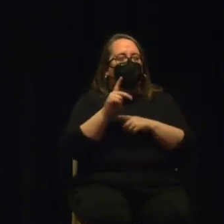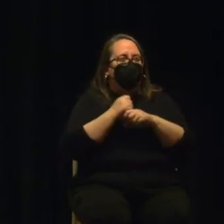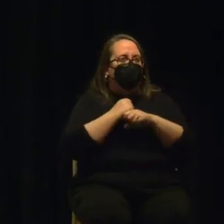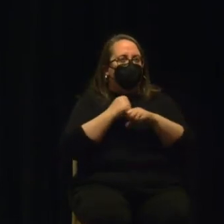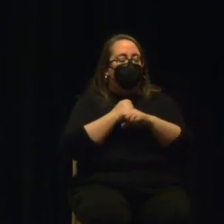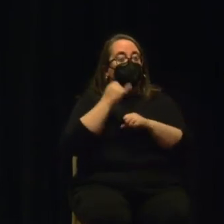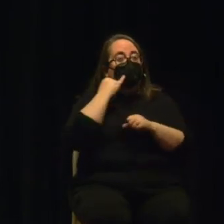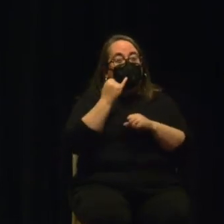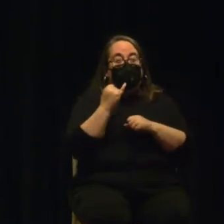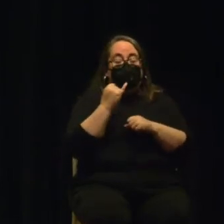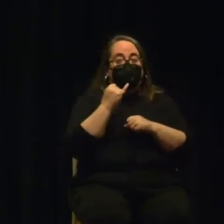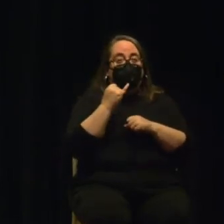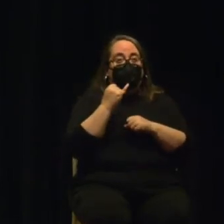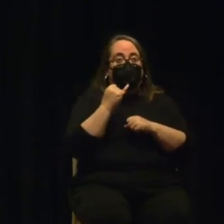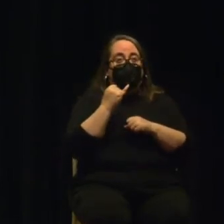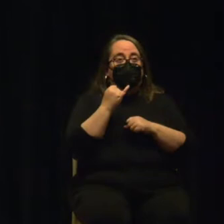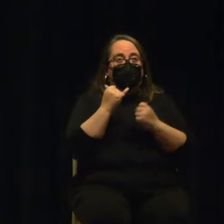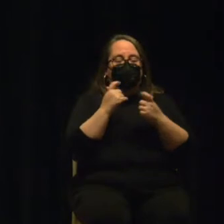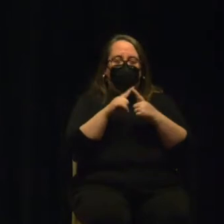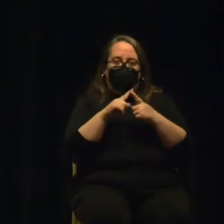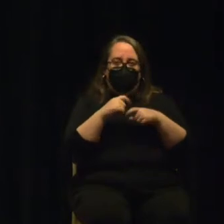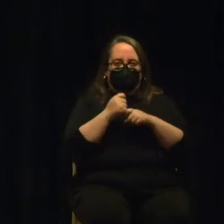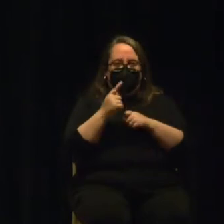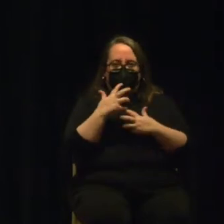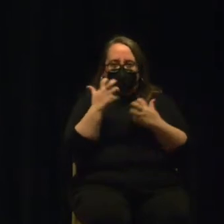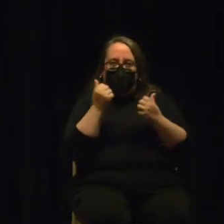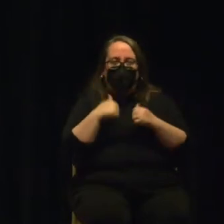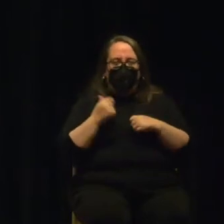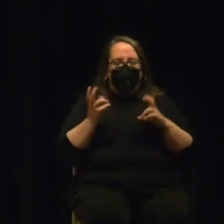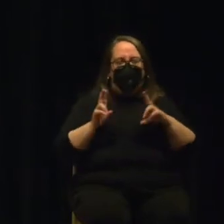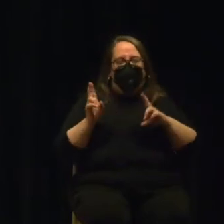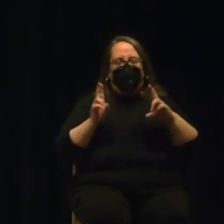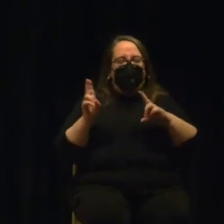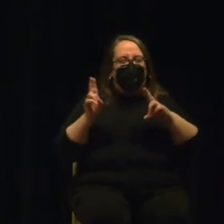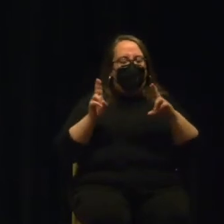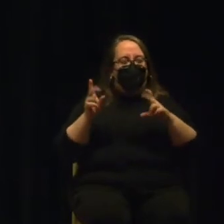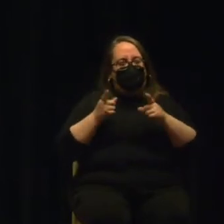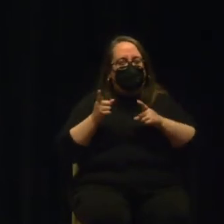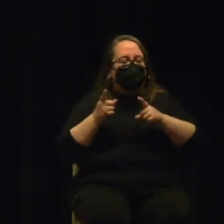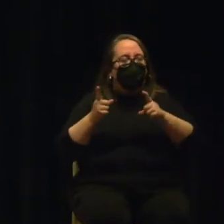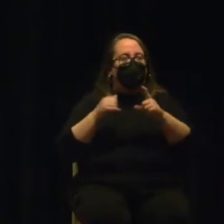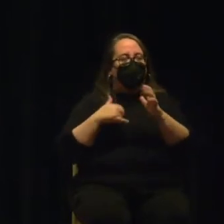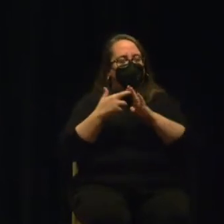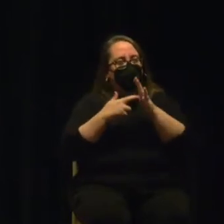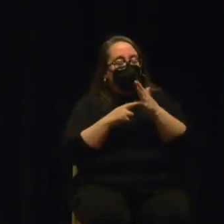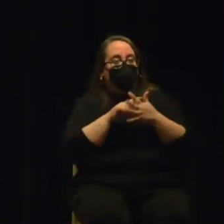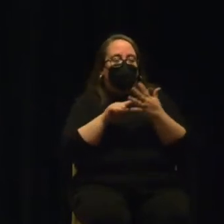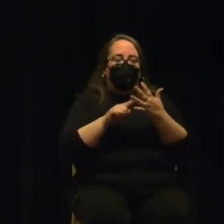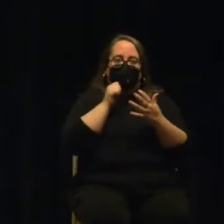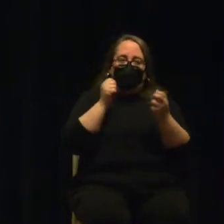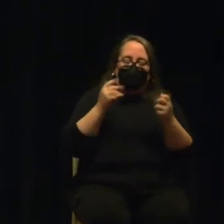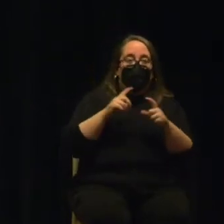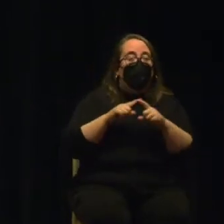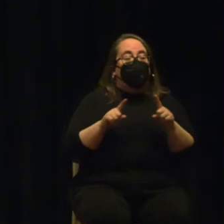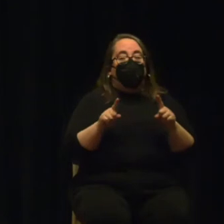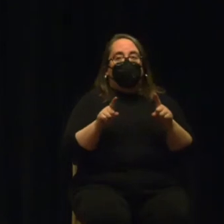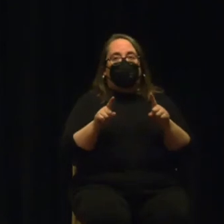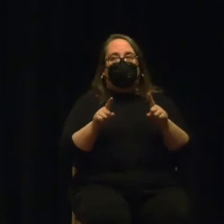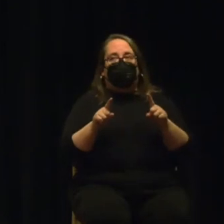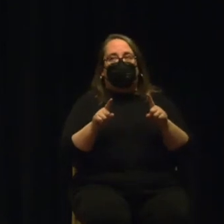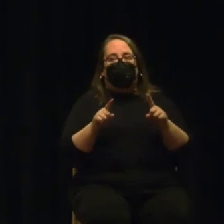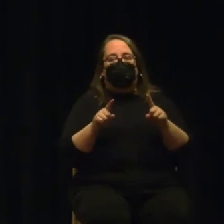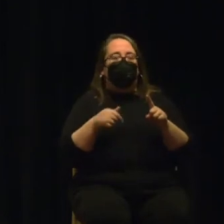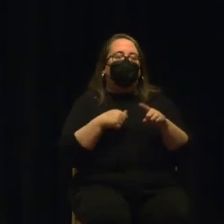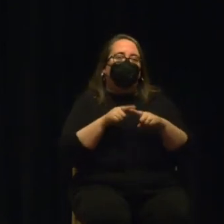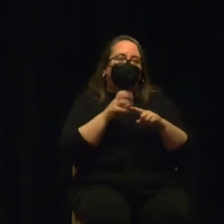if you talked, you know, you try to get your opponent angry by talking things, and there were rules to it. Not a lot, just you weren't supposed to talk about